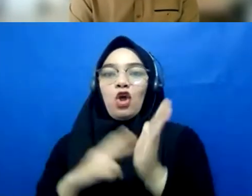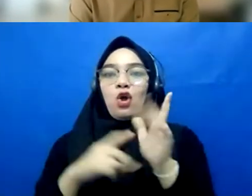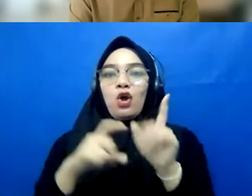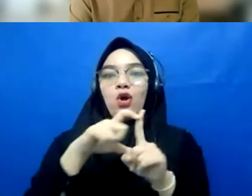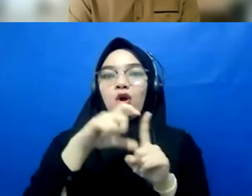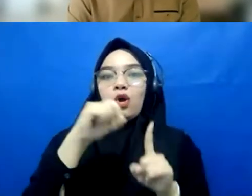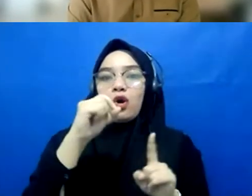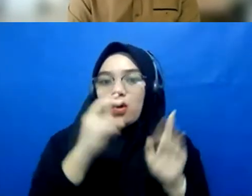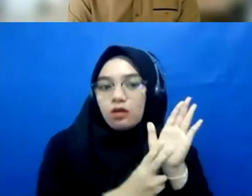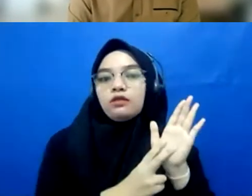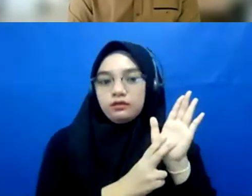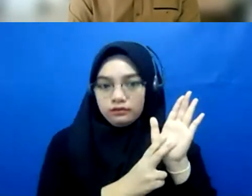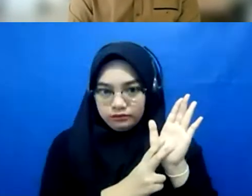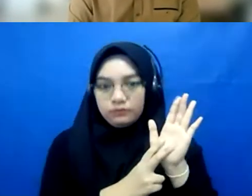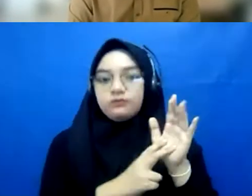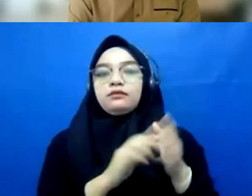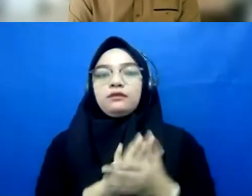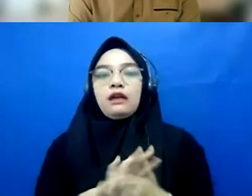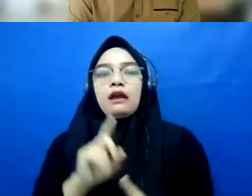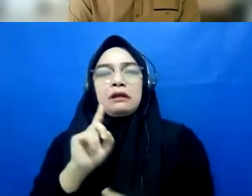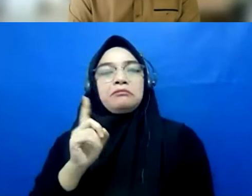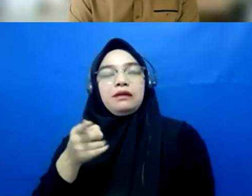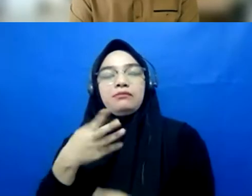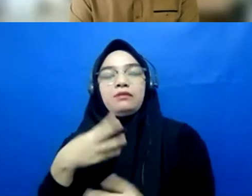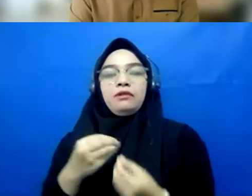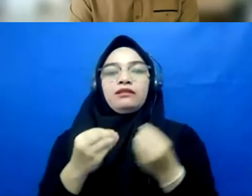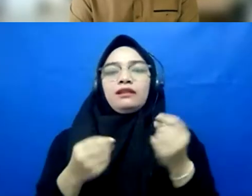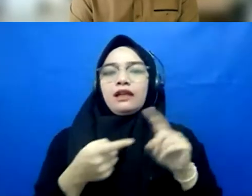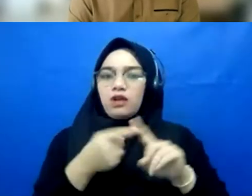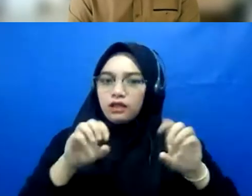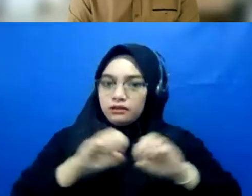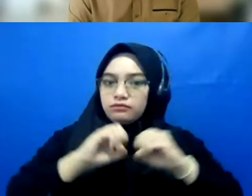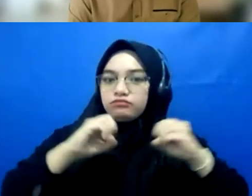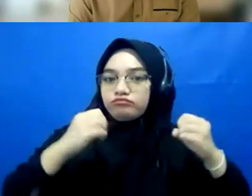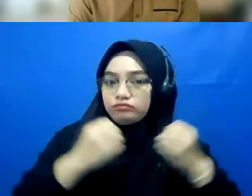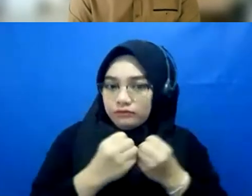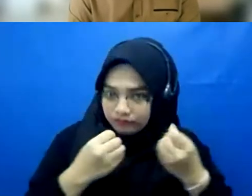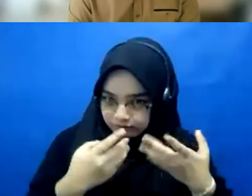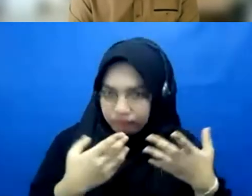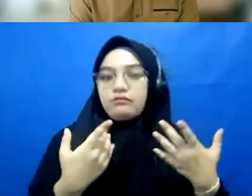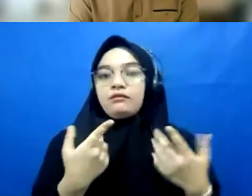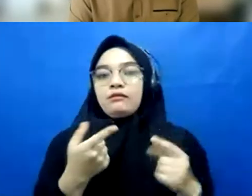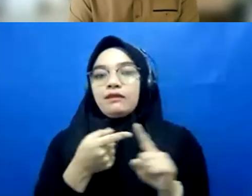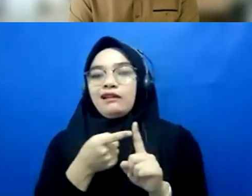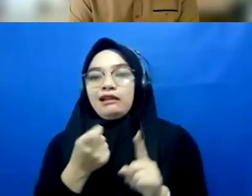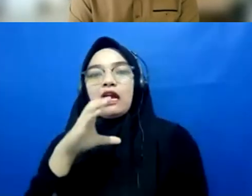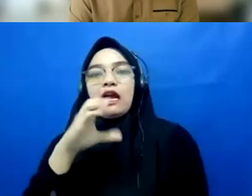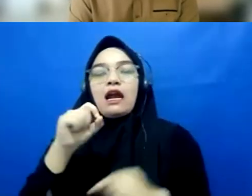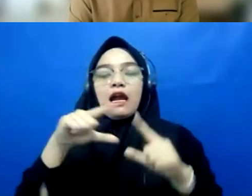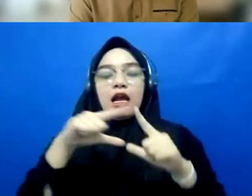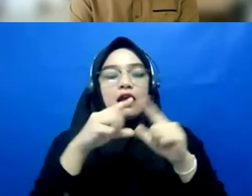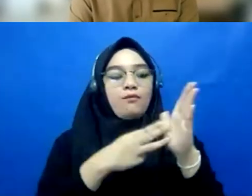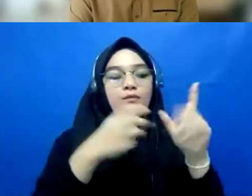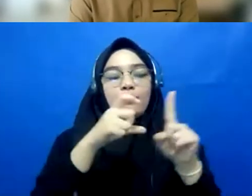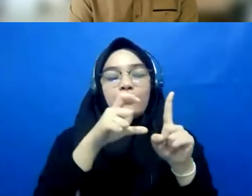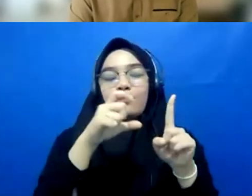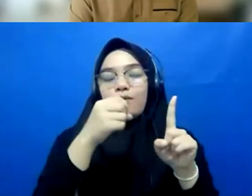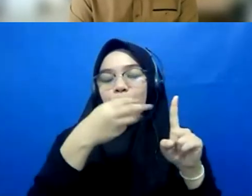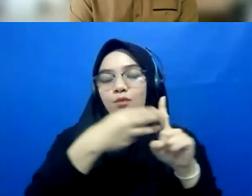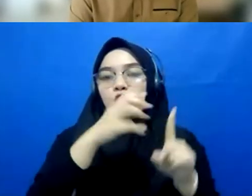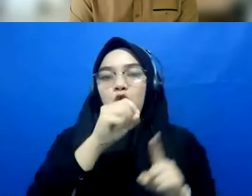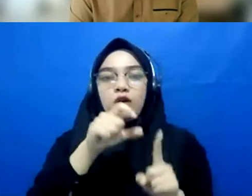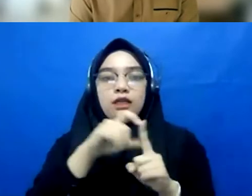Arts Cooperation Committee for Cambodia, Chom Kreol Language School, a working group inclusion, education